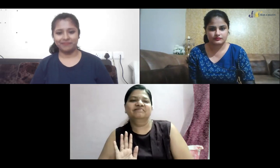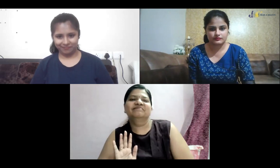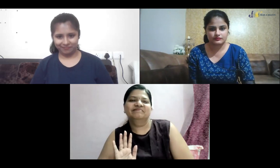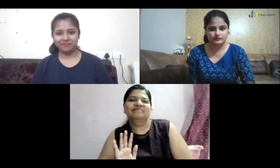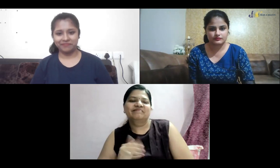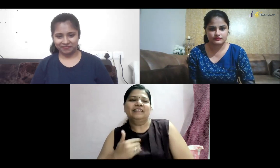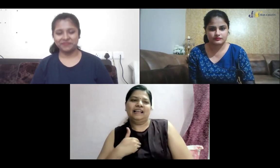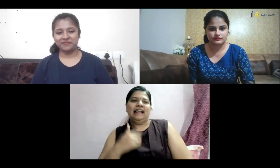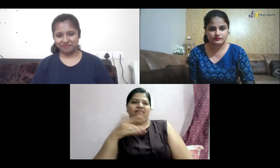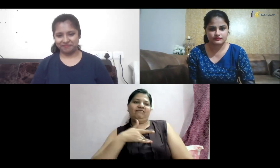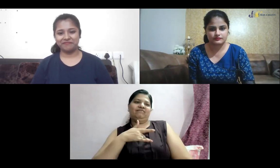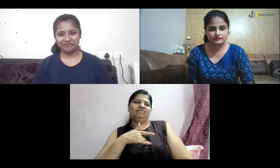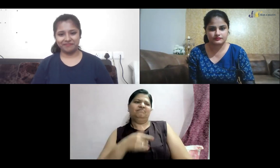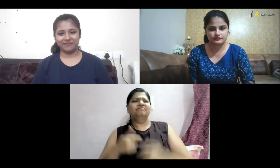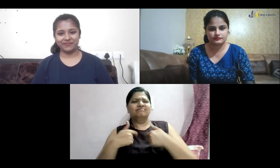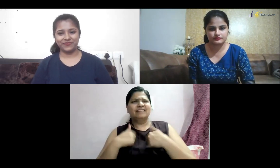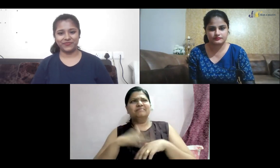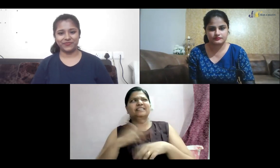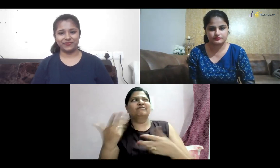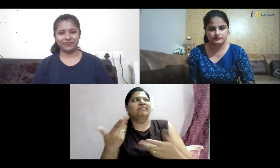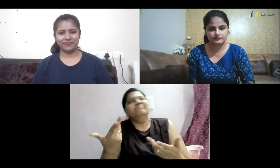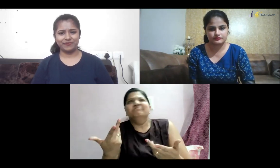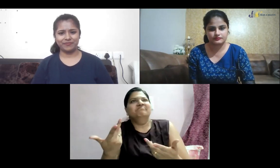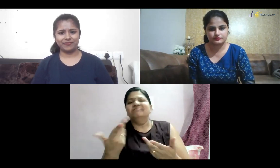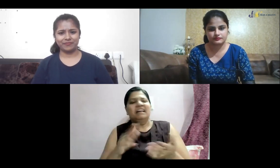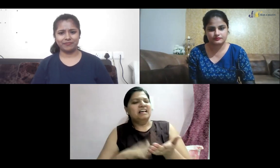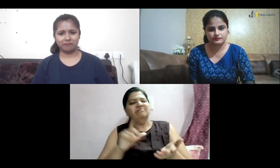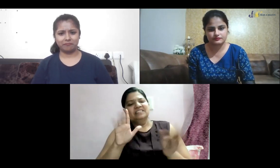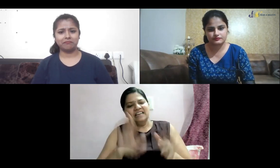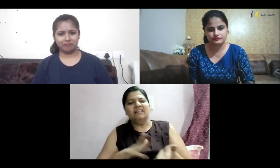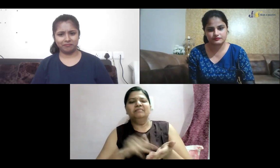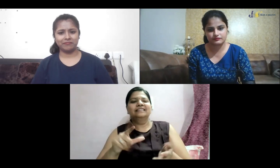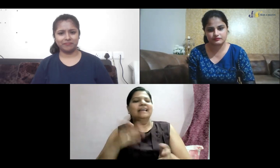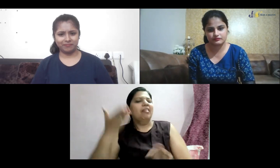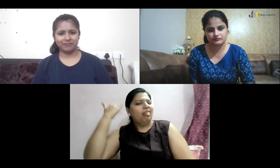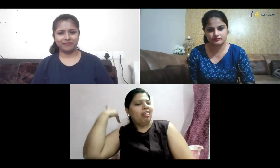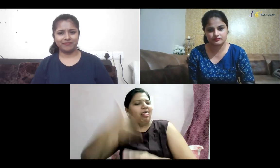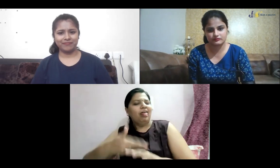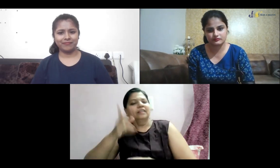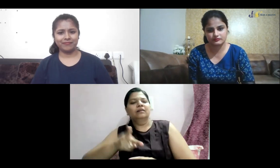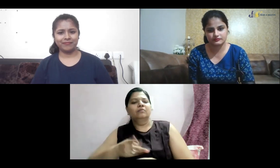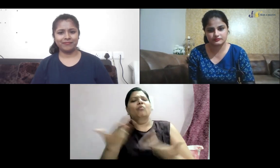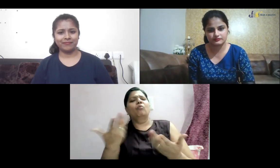it, then it's possible they'd be interested to learn. But in my experience,